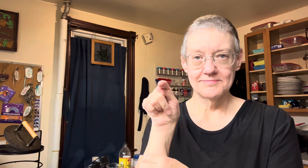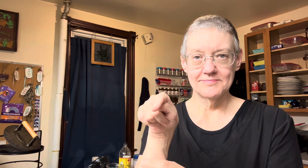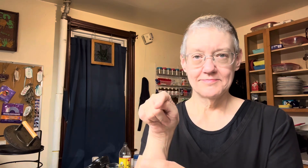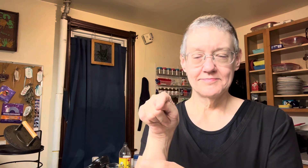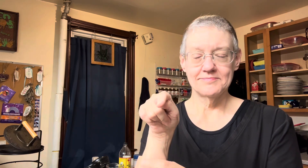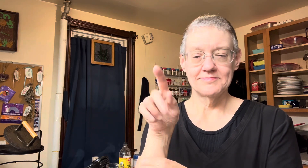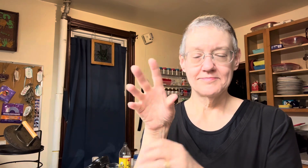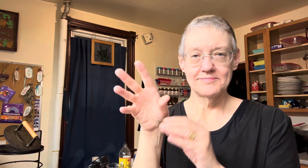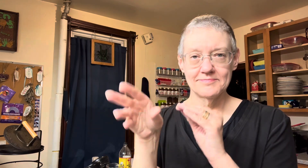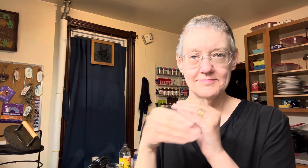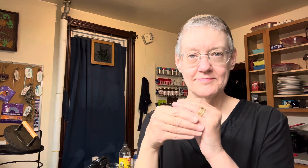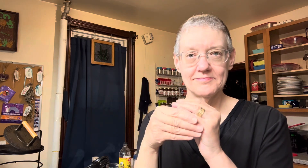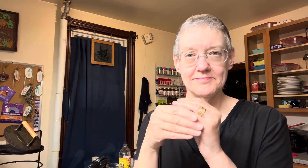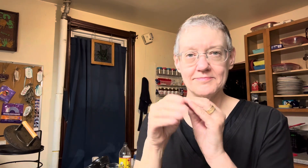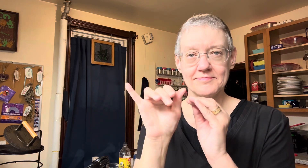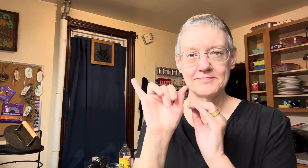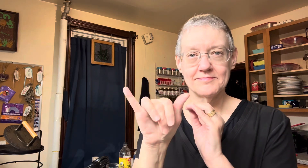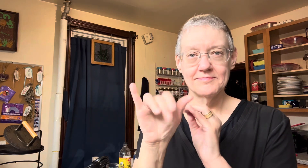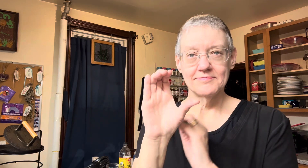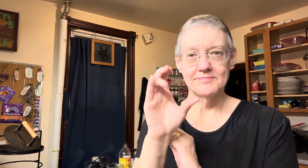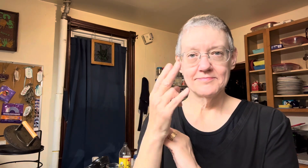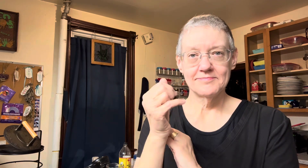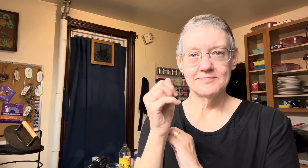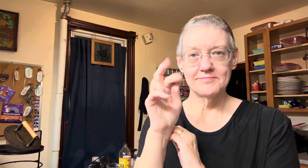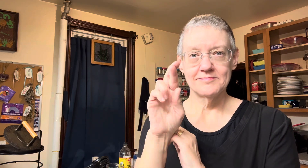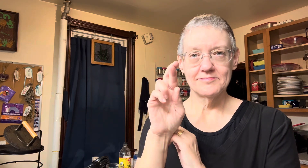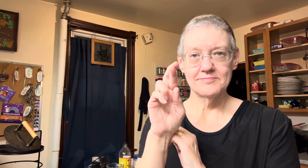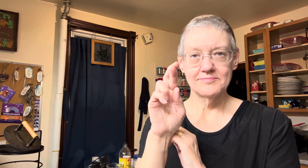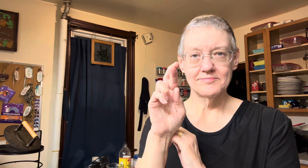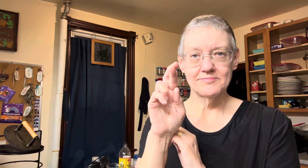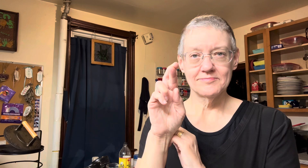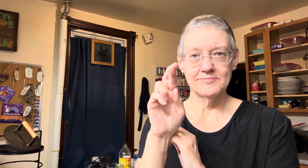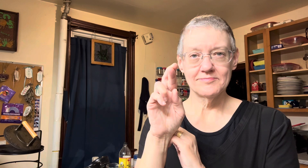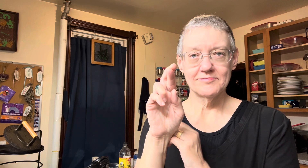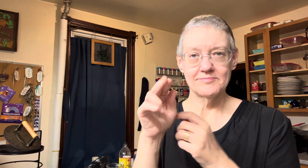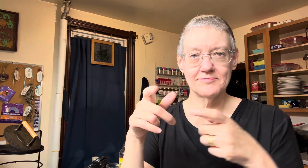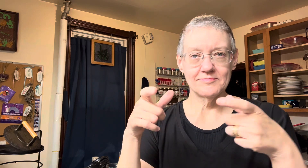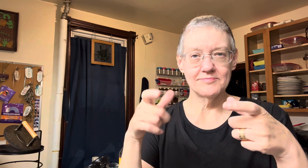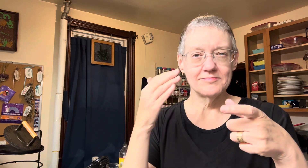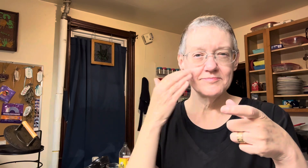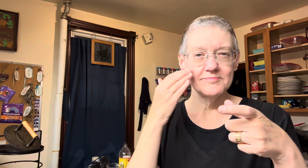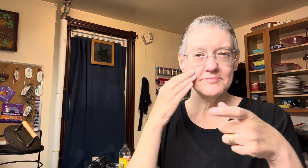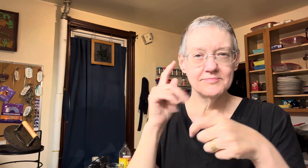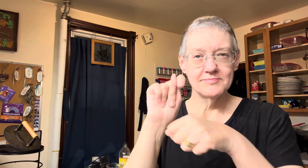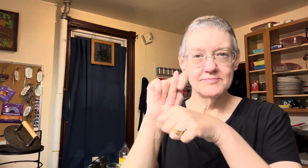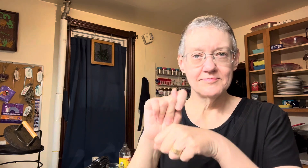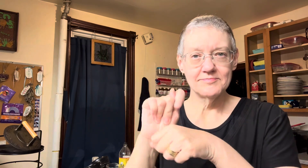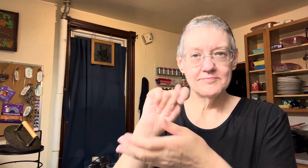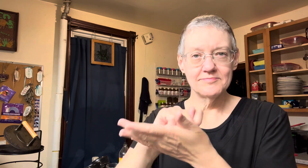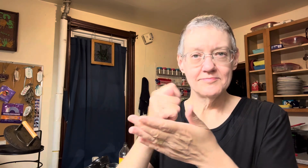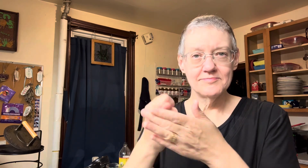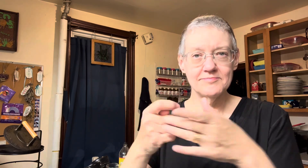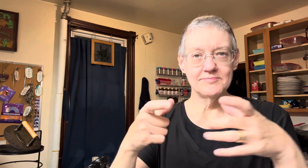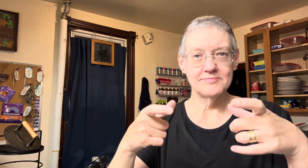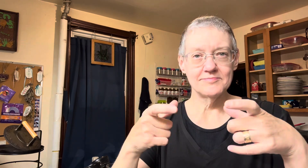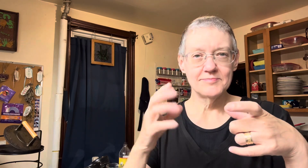coconut flour because this is what's going to add that charred tortilla taste. You know how the traditional